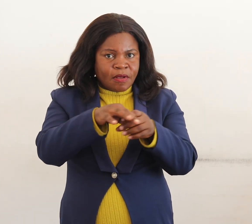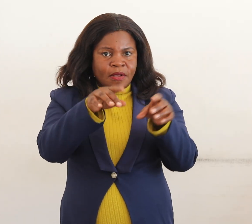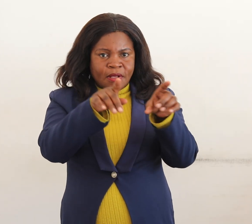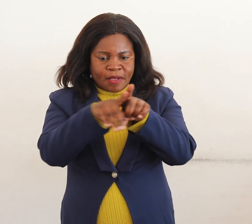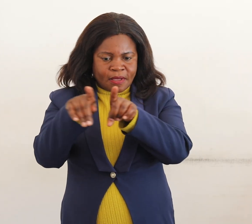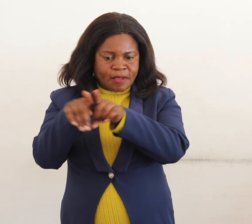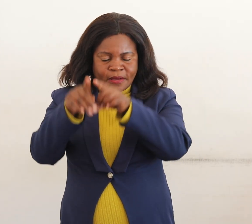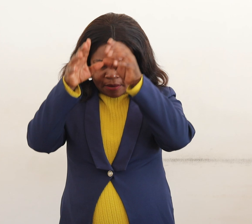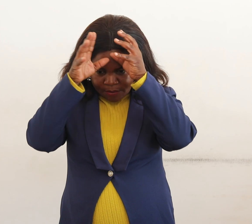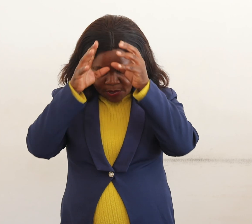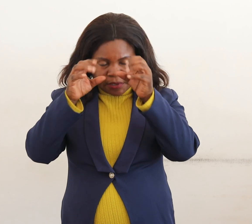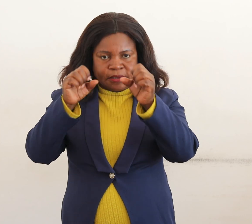president.